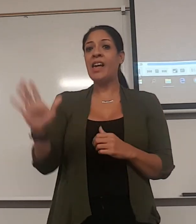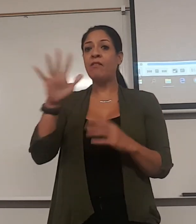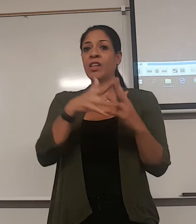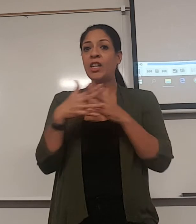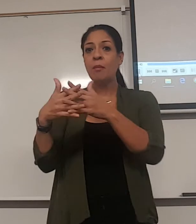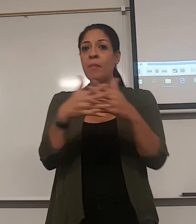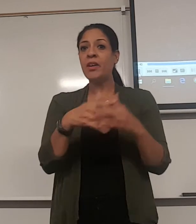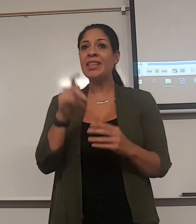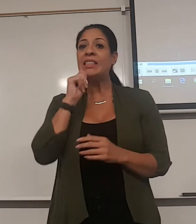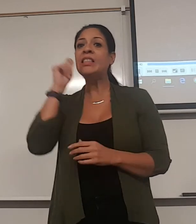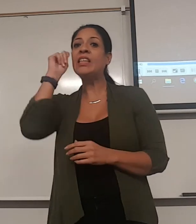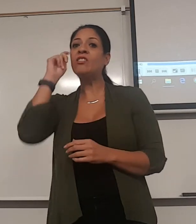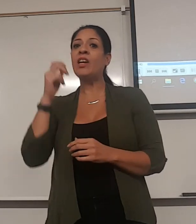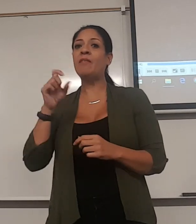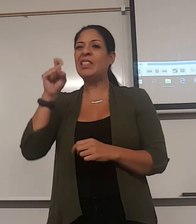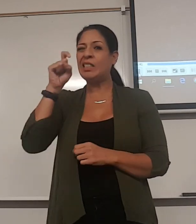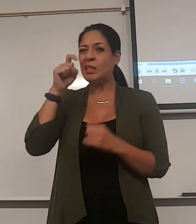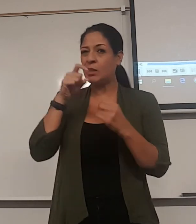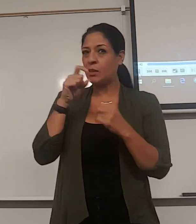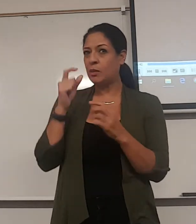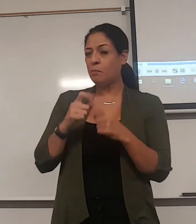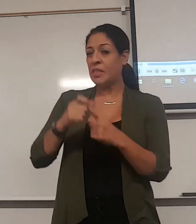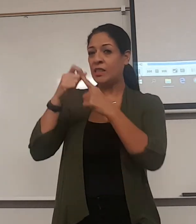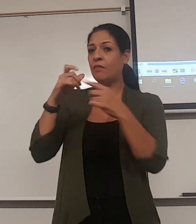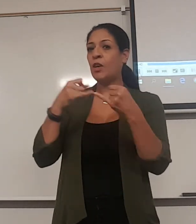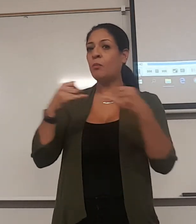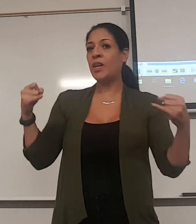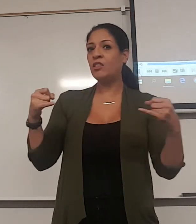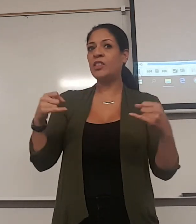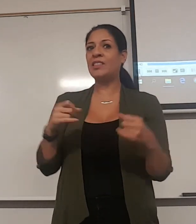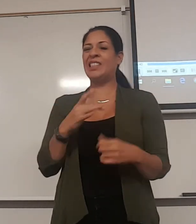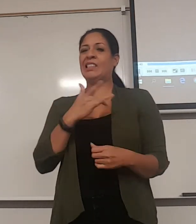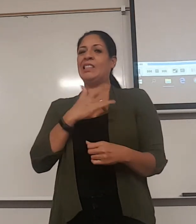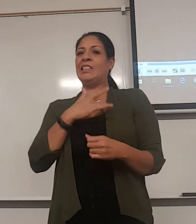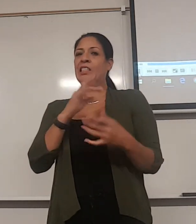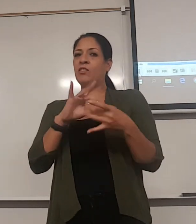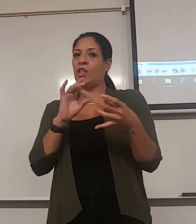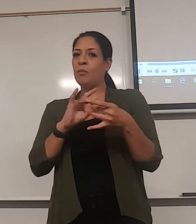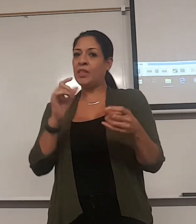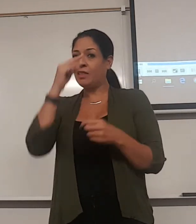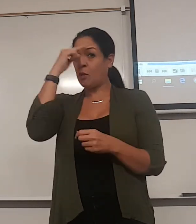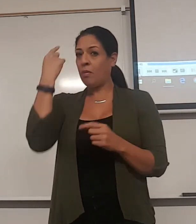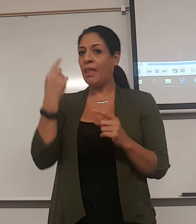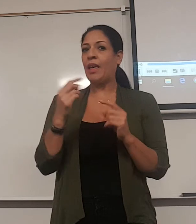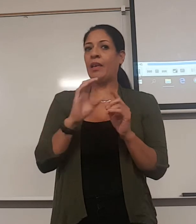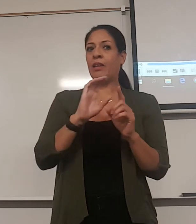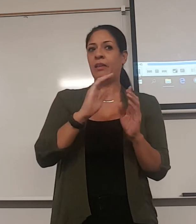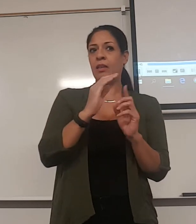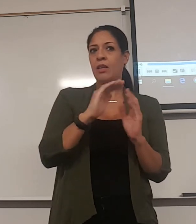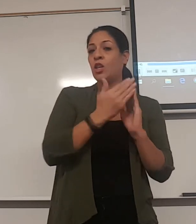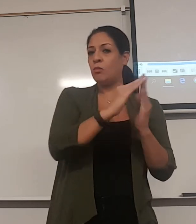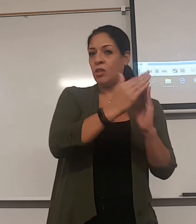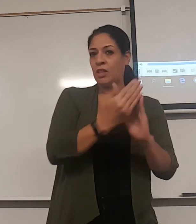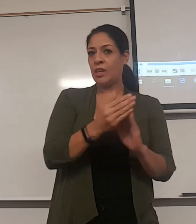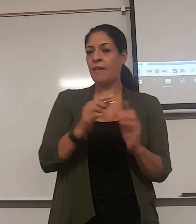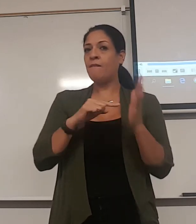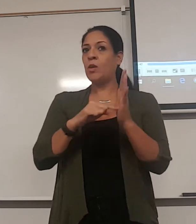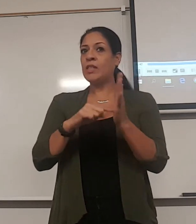specific boundaries that touch on sensitive topics in the Black community. For example, many American families